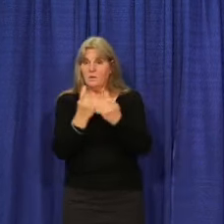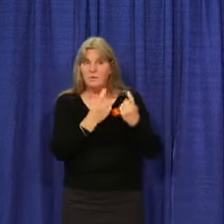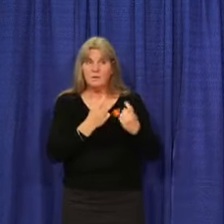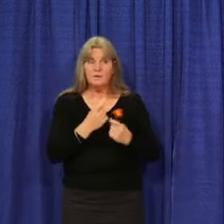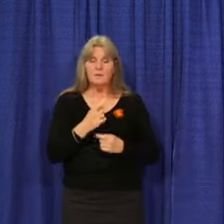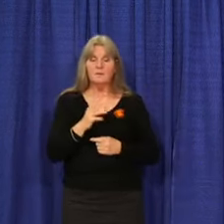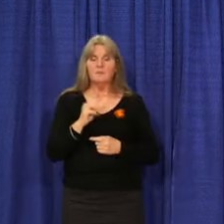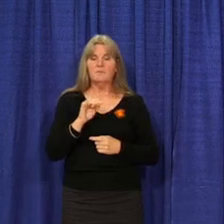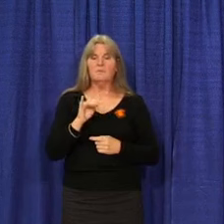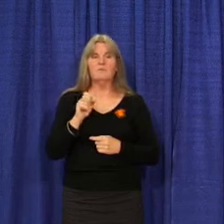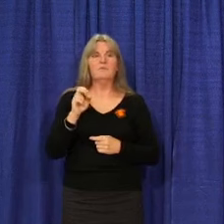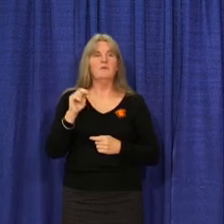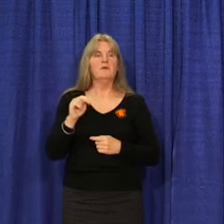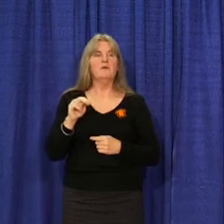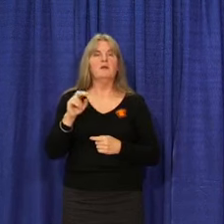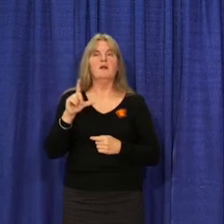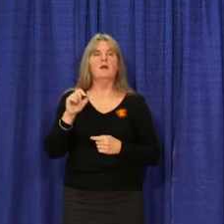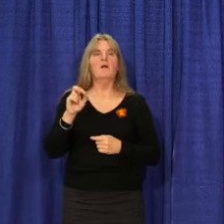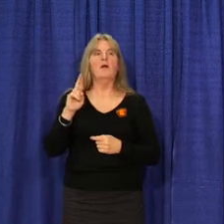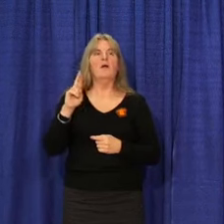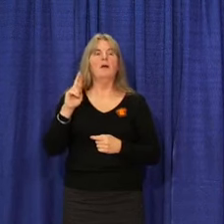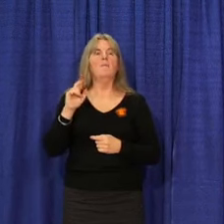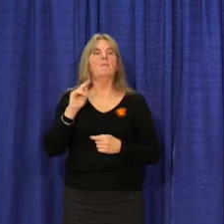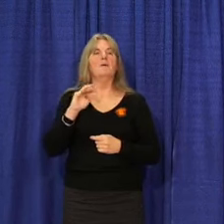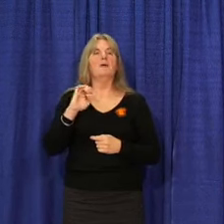Marine Laurent-Boréal.